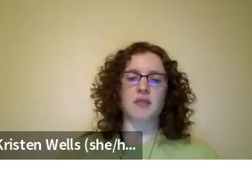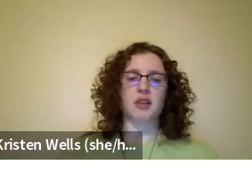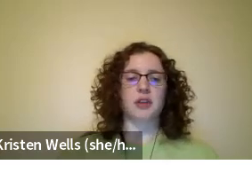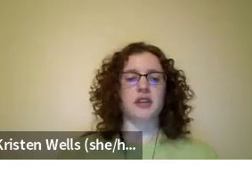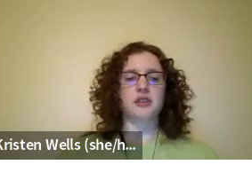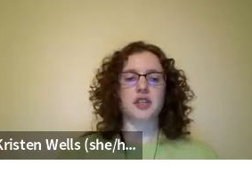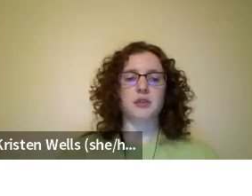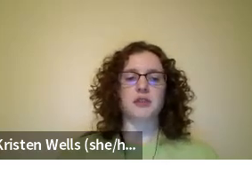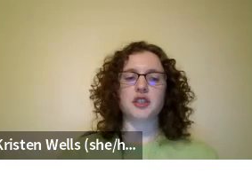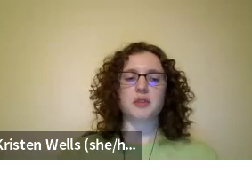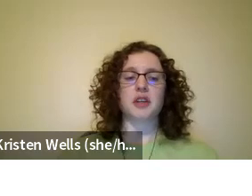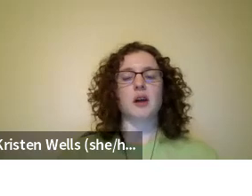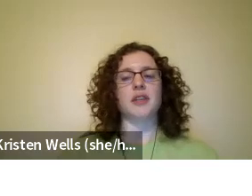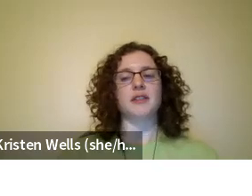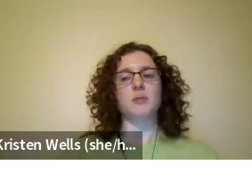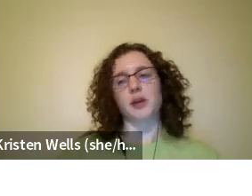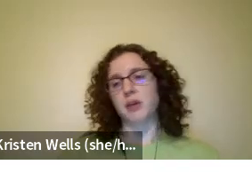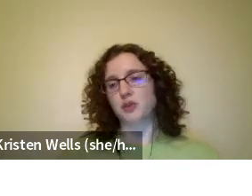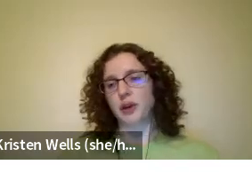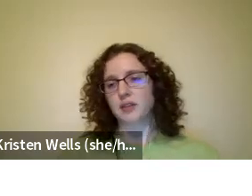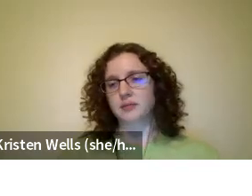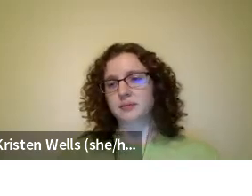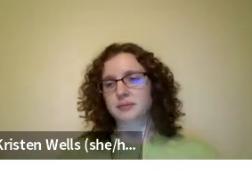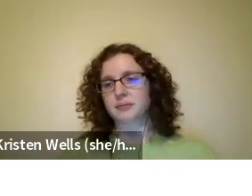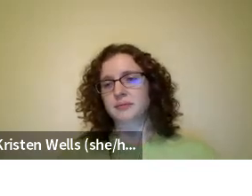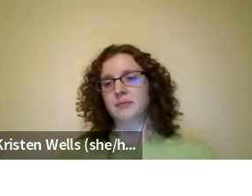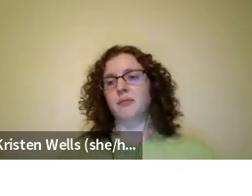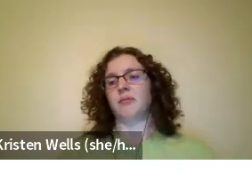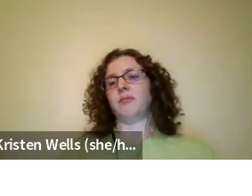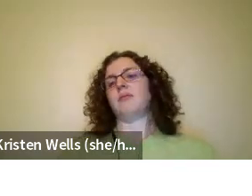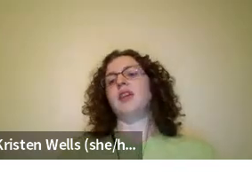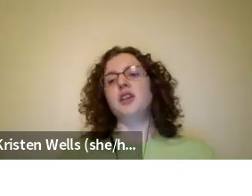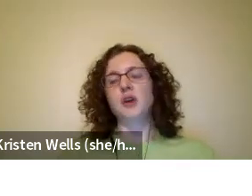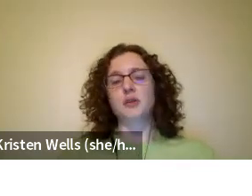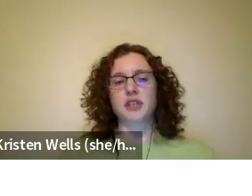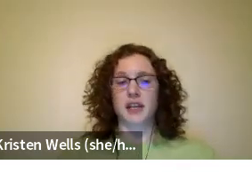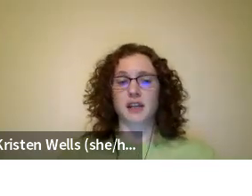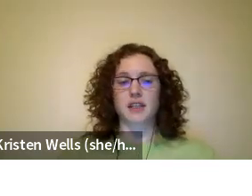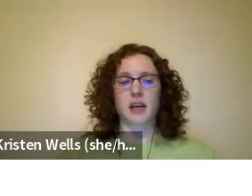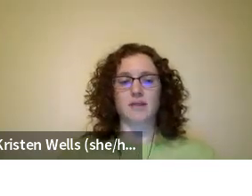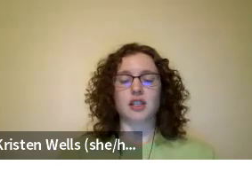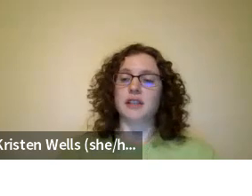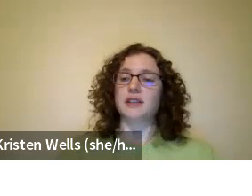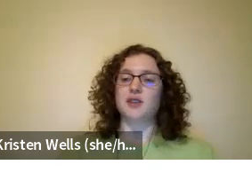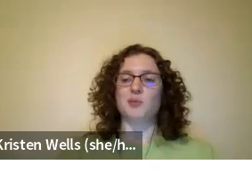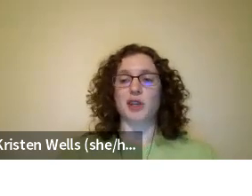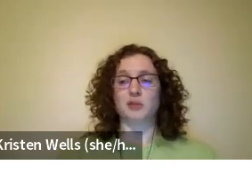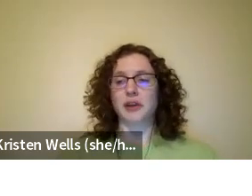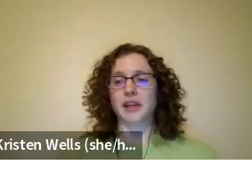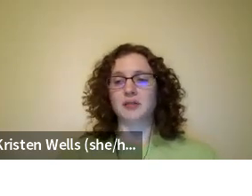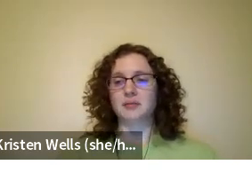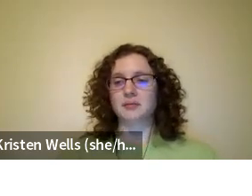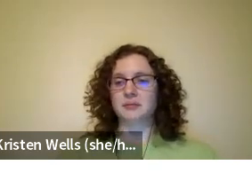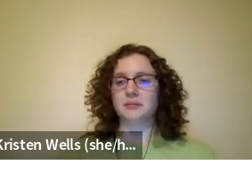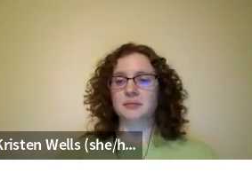I have other relationships, friendships, and hobbies that bring me joy. Thank you all for taking the time to listen to my